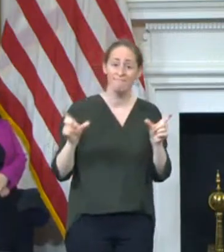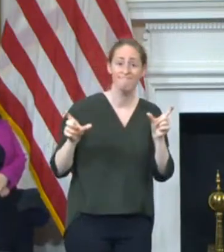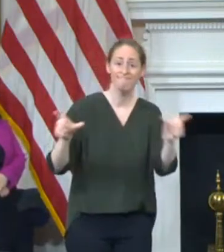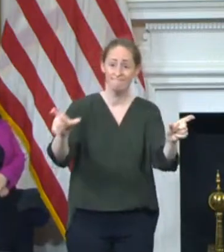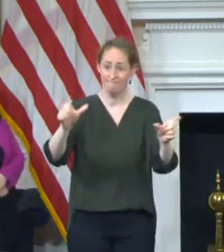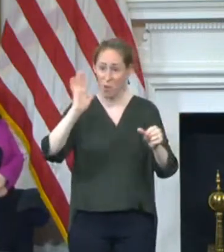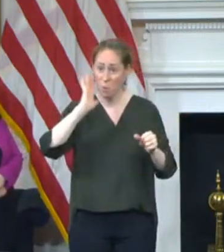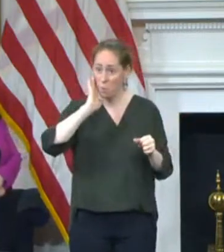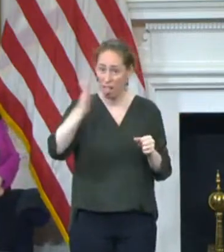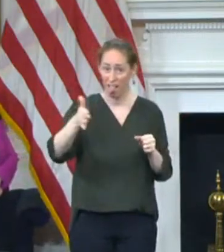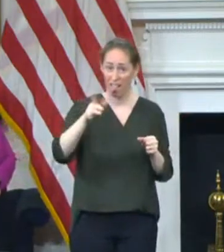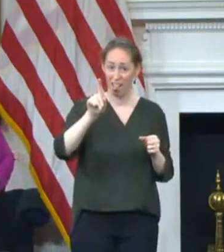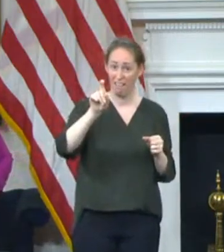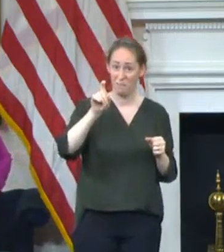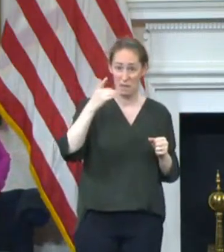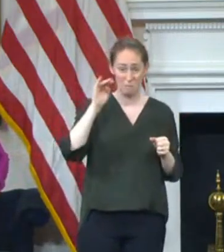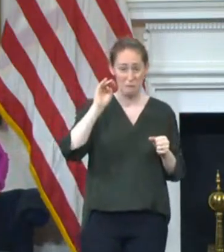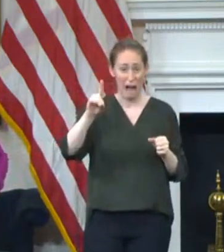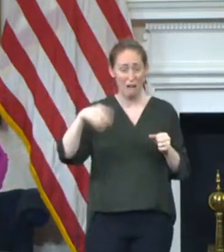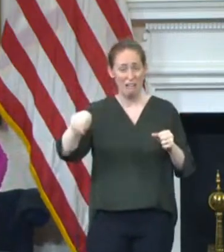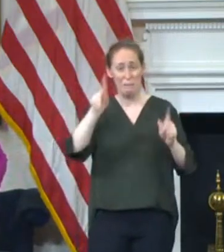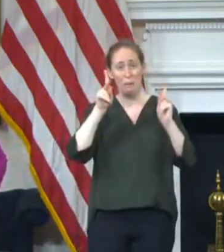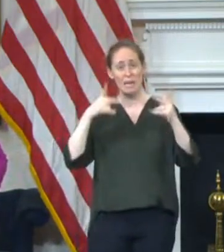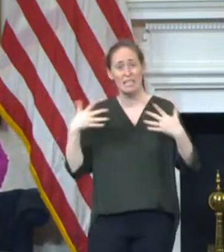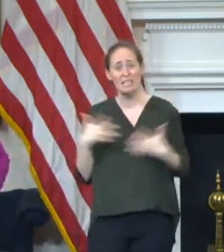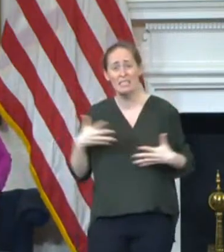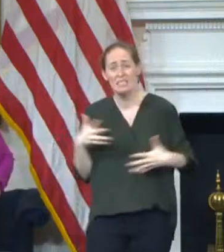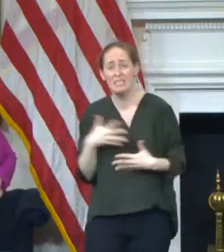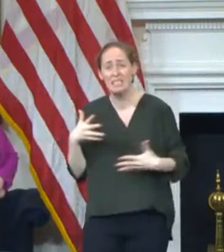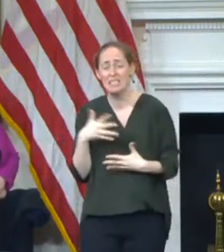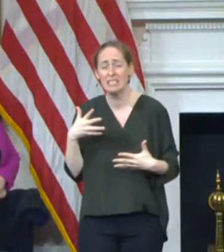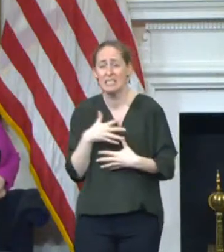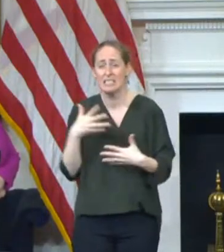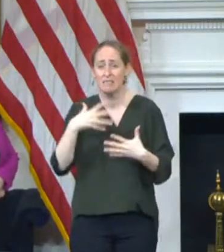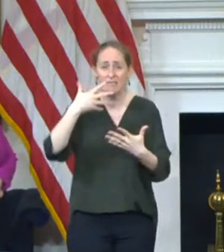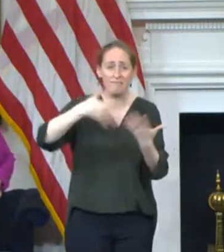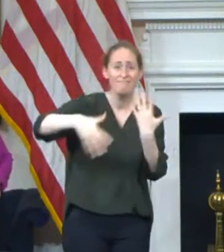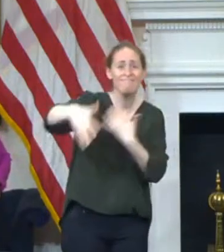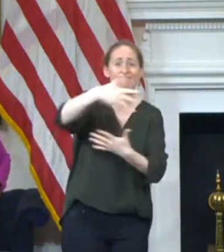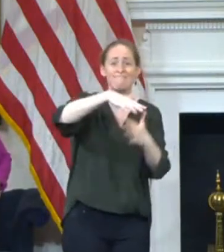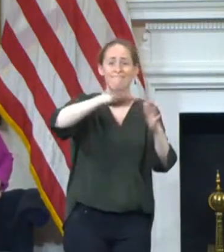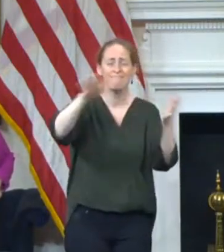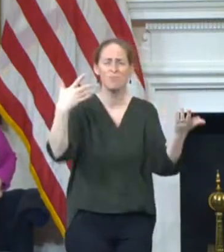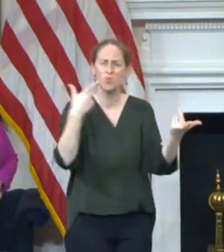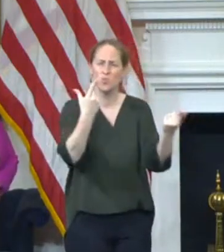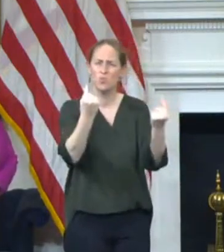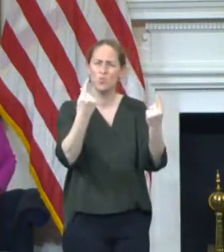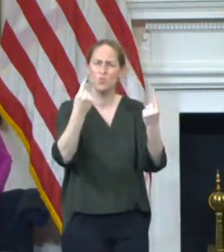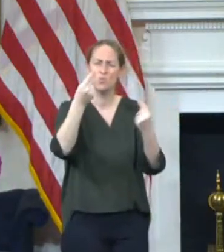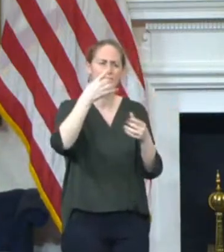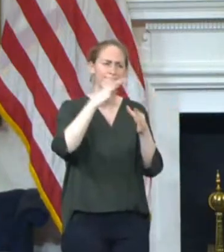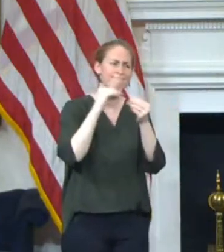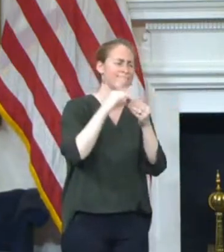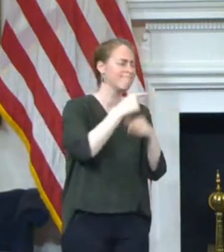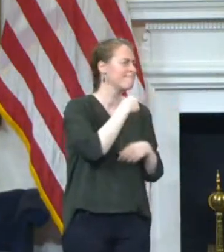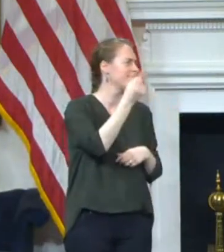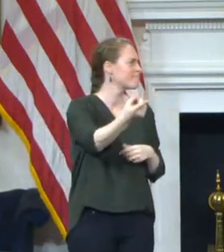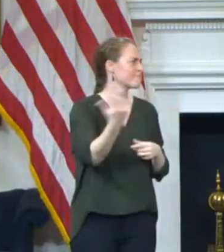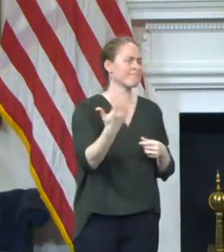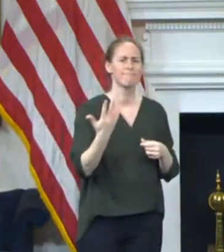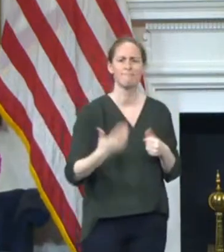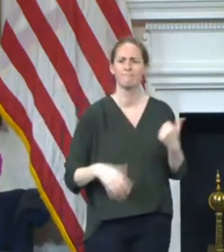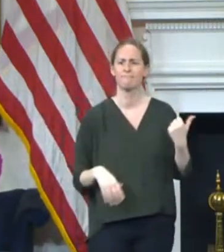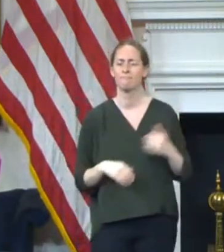year? Not only business owners, but people who are watching this tonight. Well, I can only just reiterate what